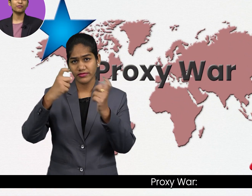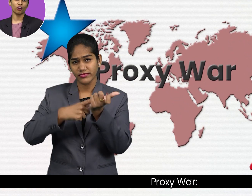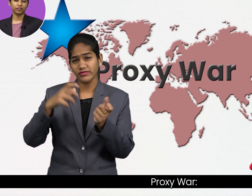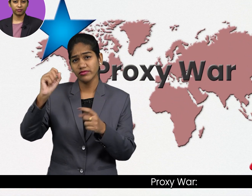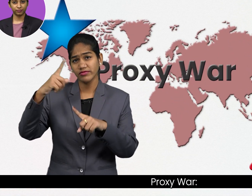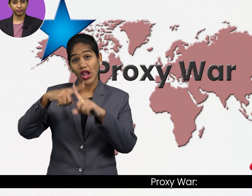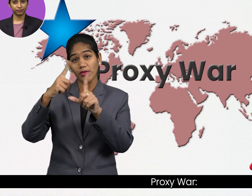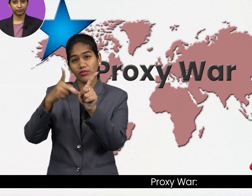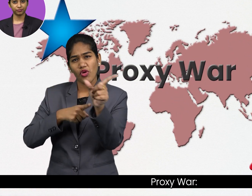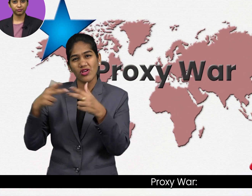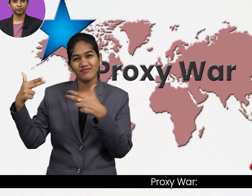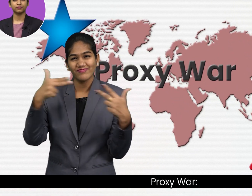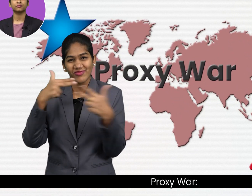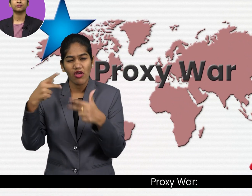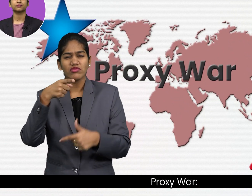Proxy war.